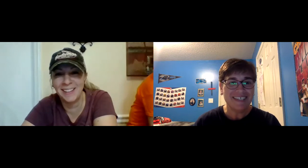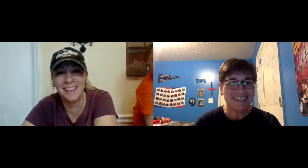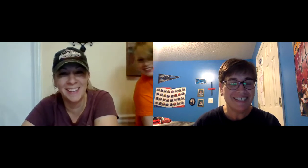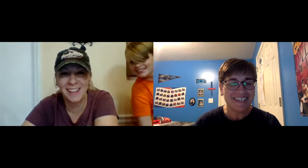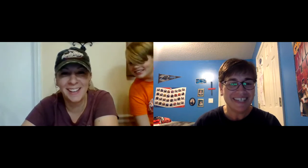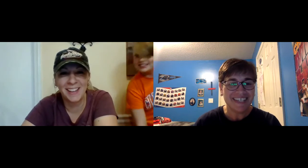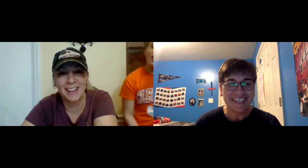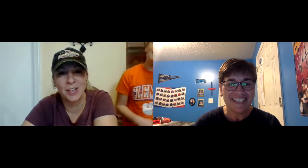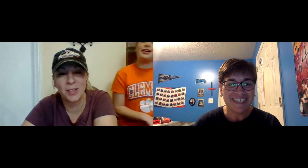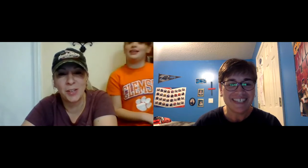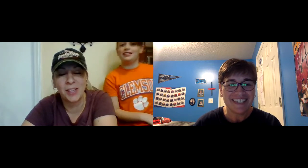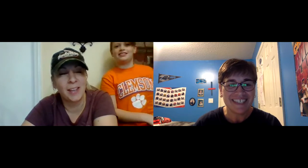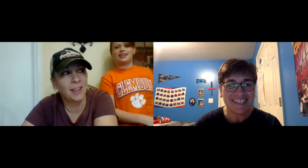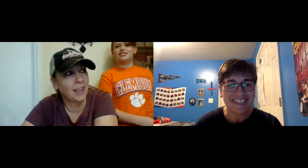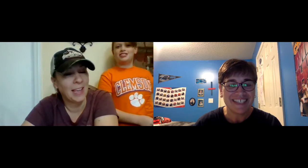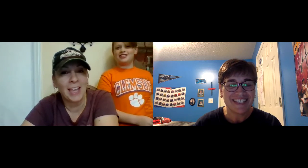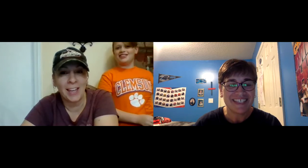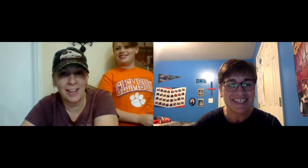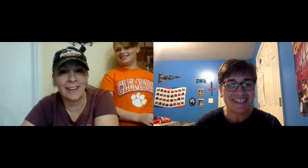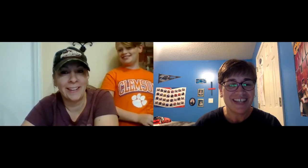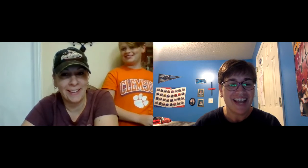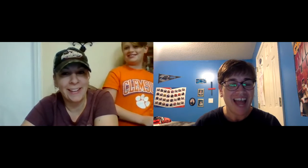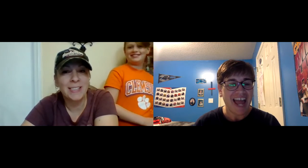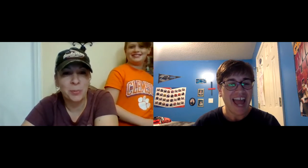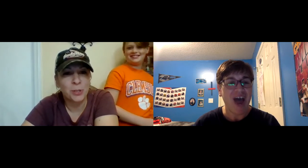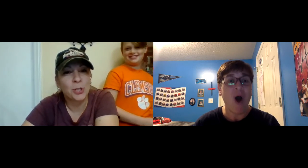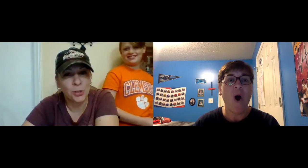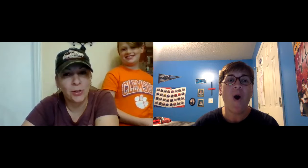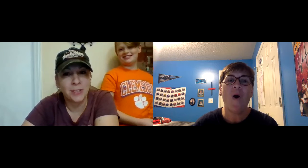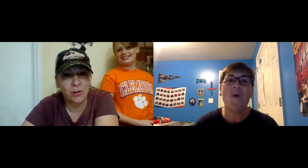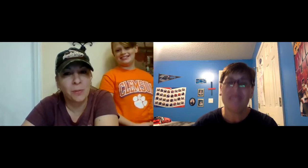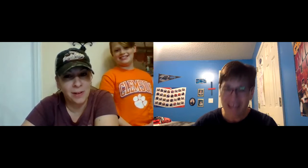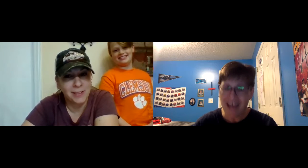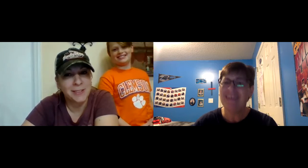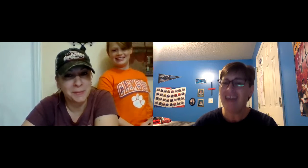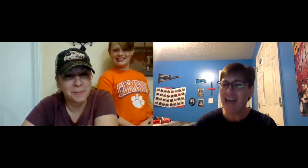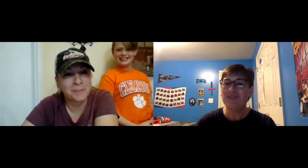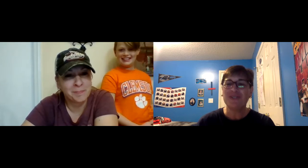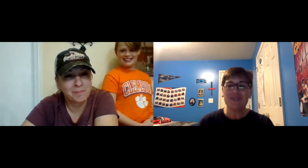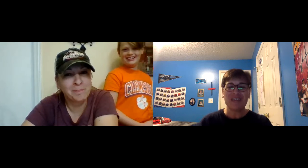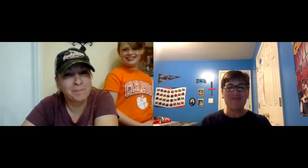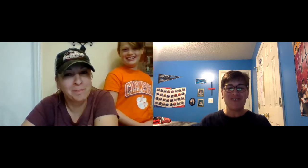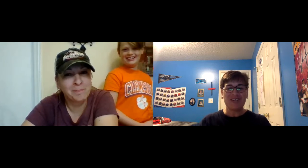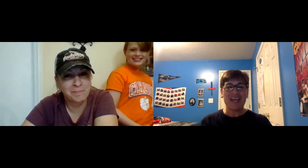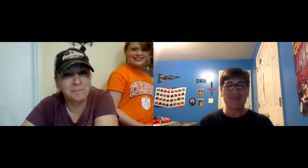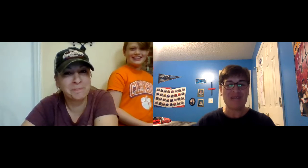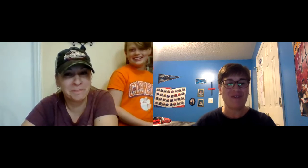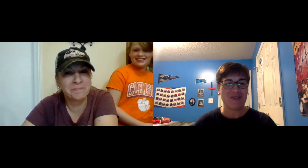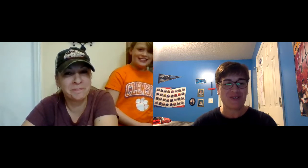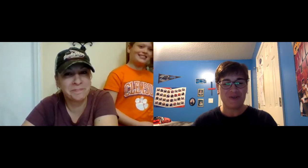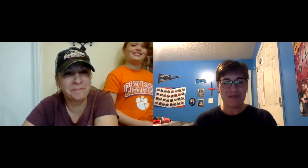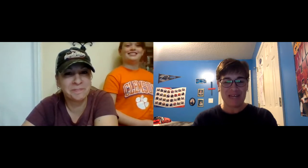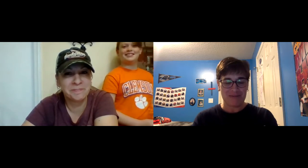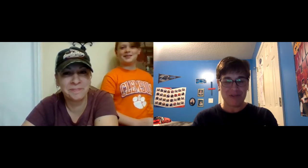what? Strawberries and sugar. He likes to put sugar on. Oh, yeah. I used to do that for Jake when he would